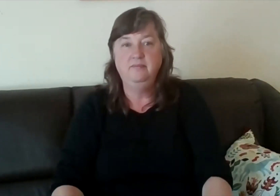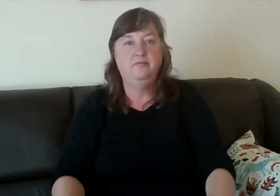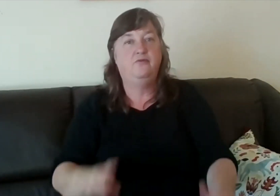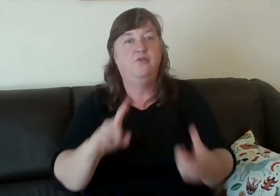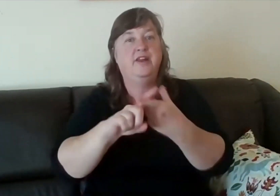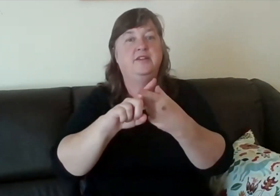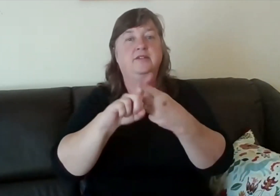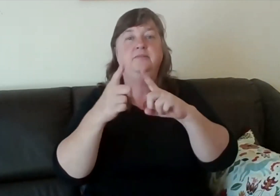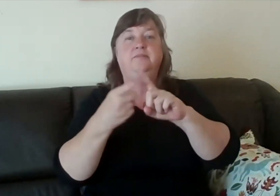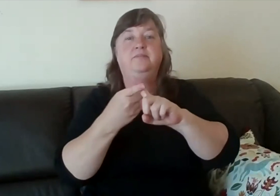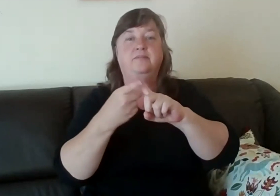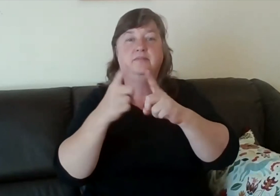Friend.